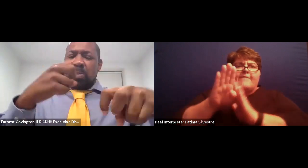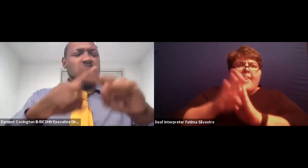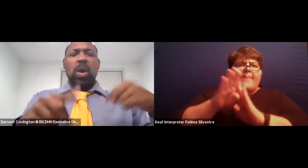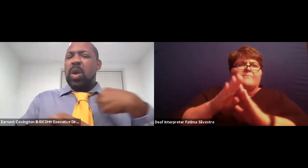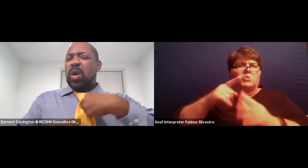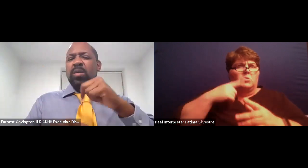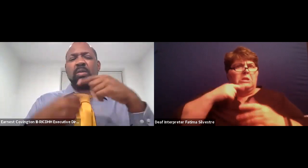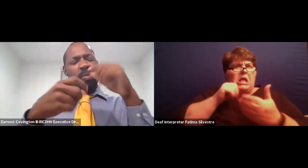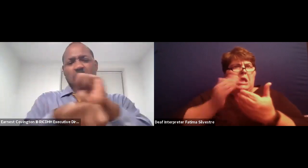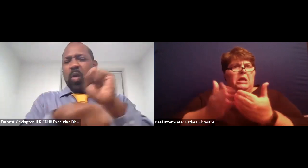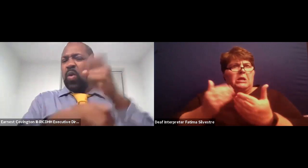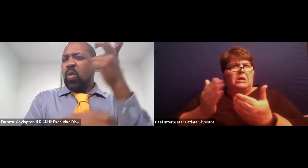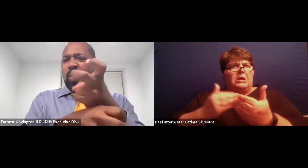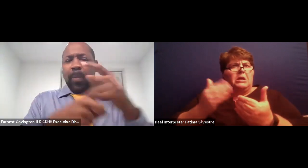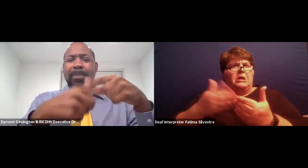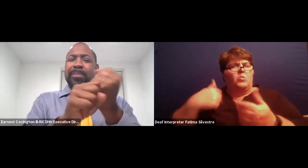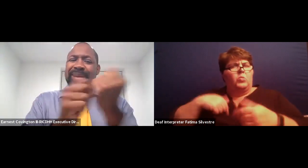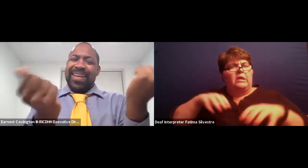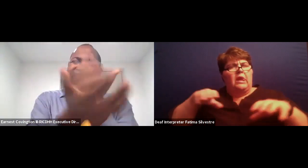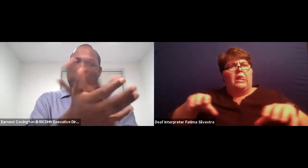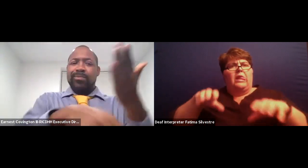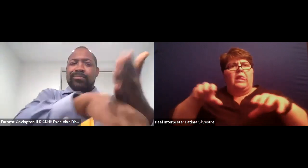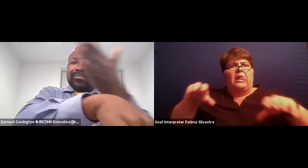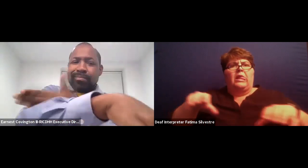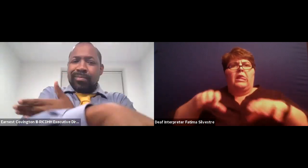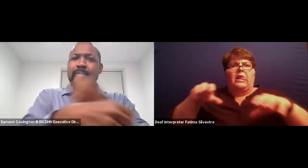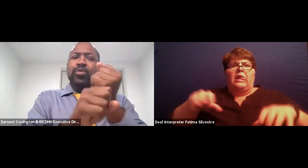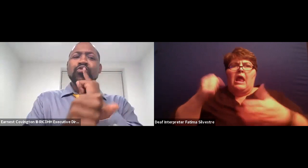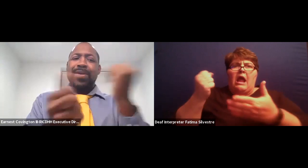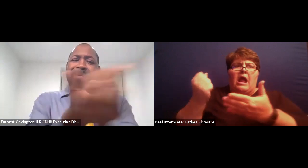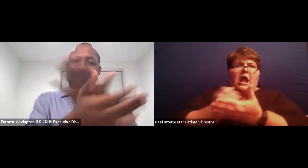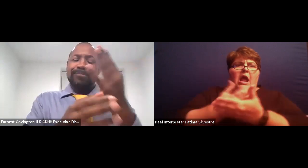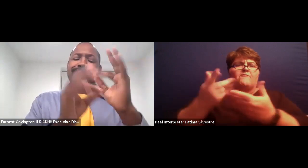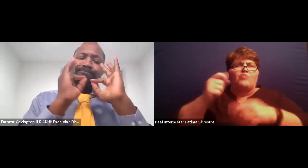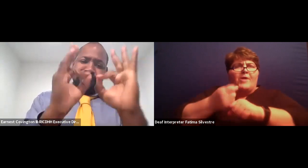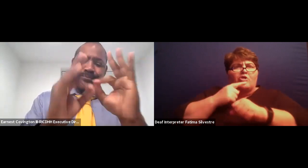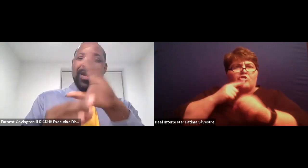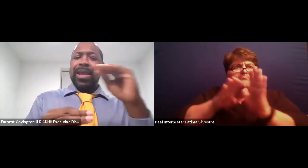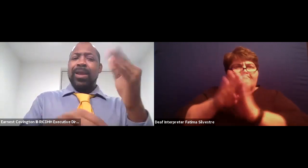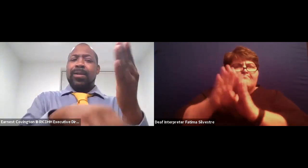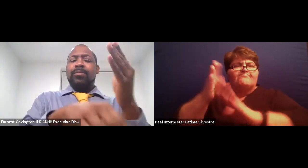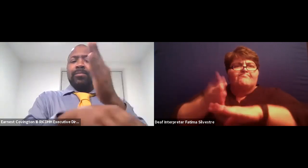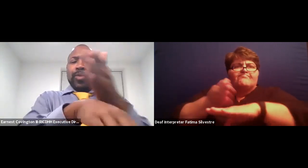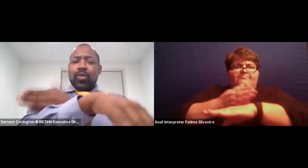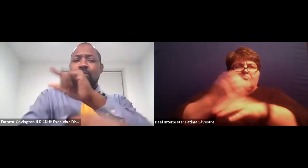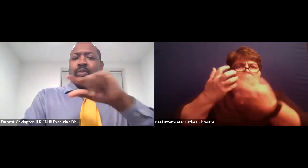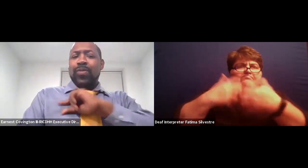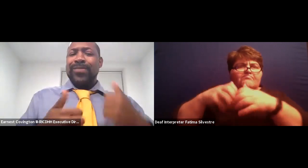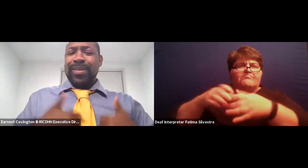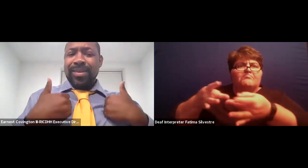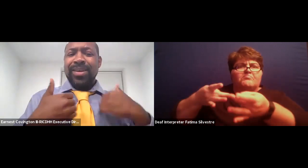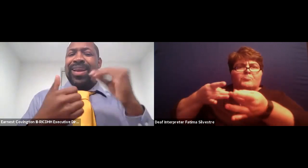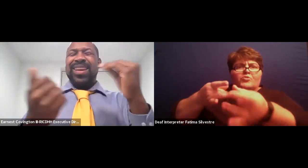services. And yes, it has been difficult, but I'm committed to working hard to improve the state of affairs in Rhode Island for